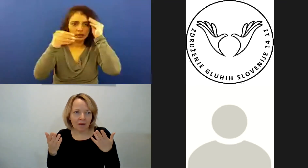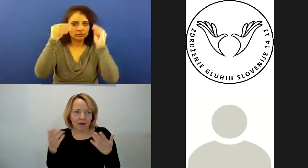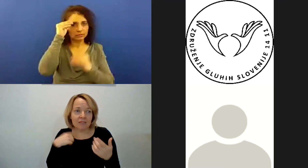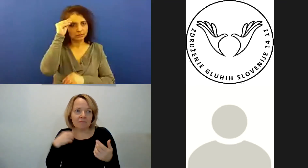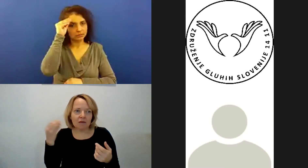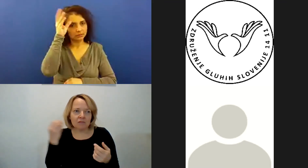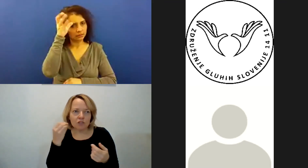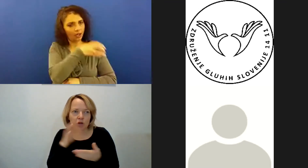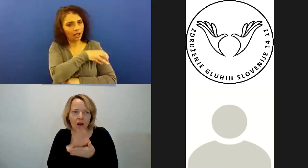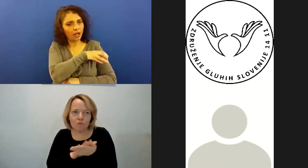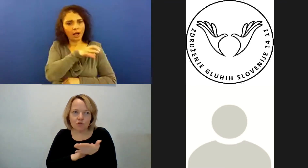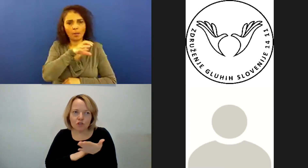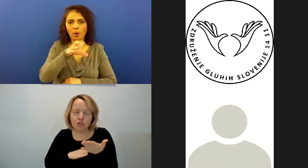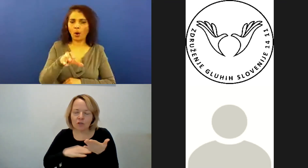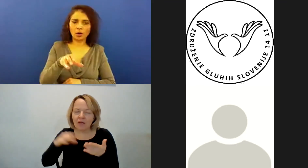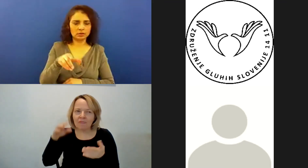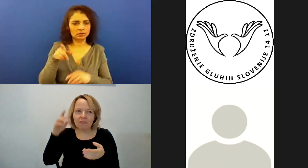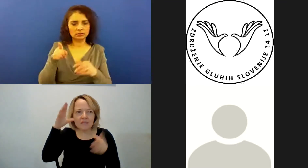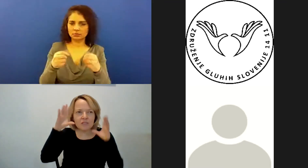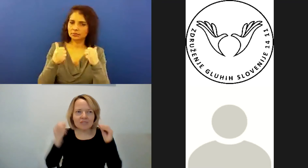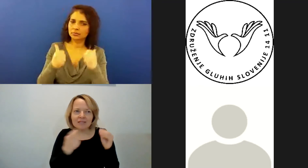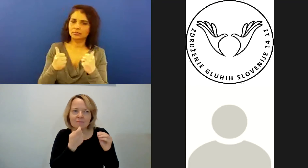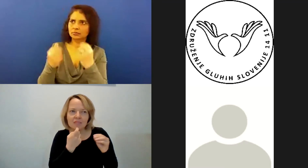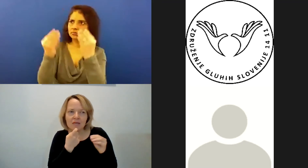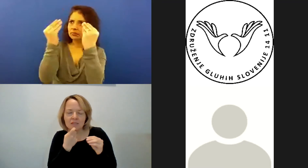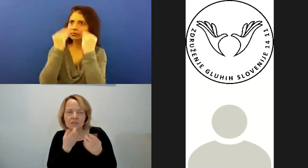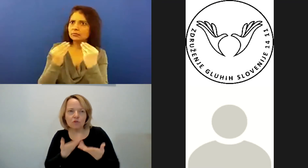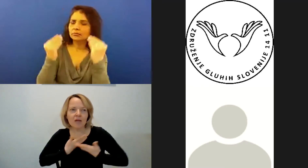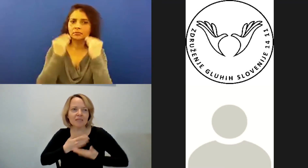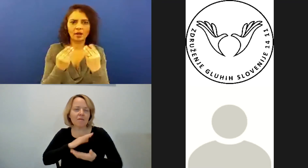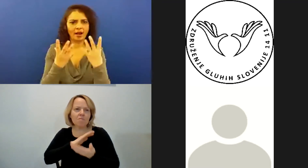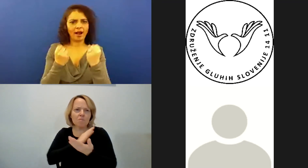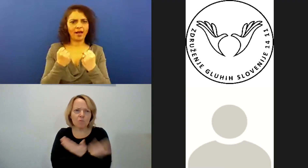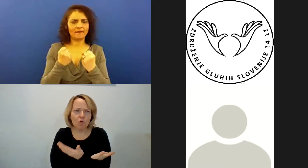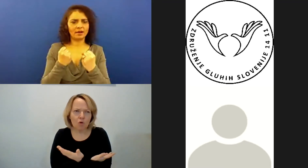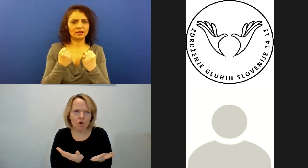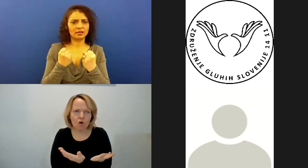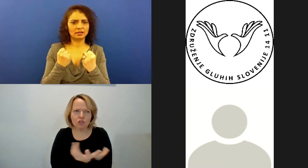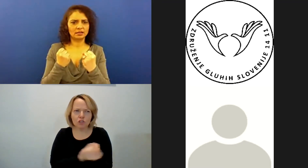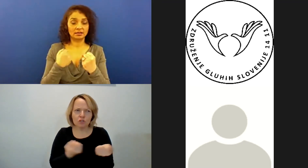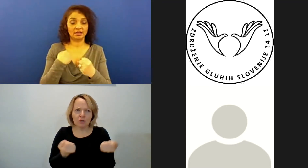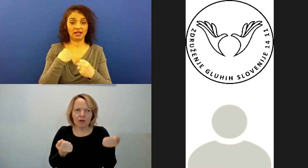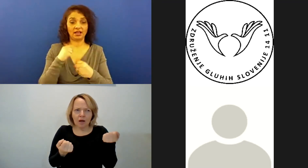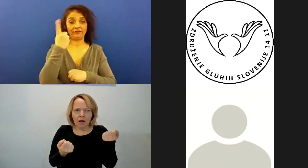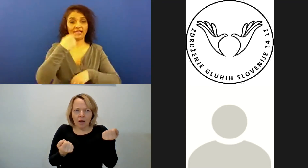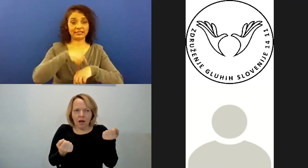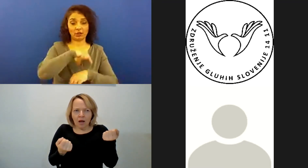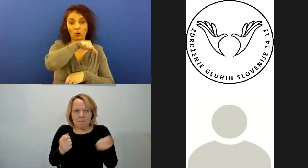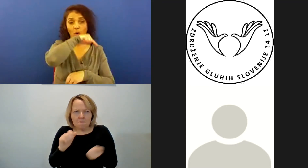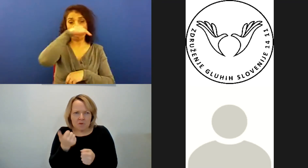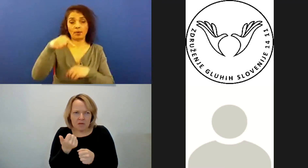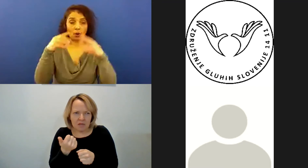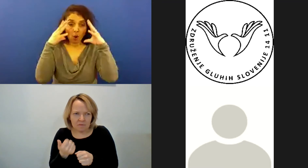And in Dutch culture, I learned so much. are so